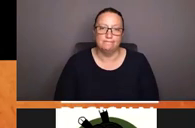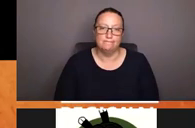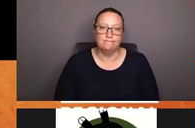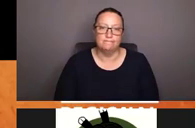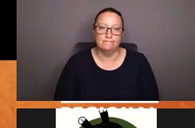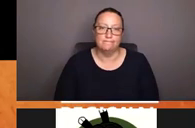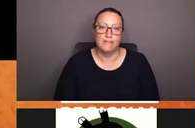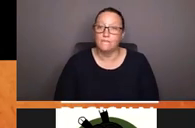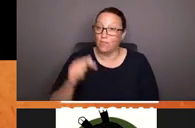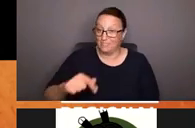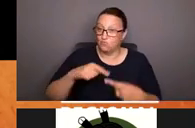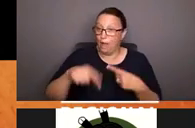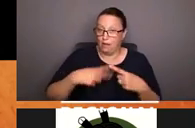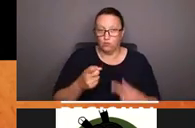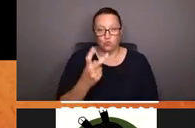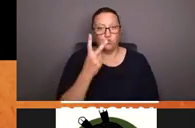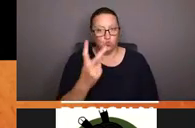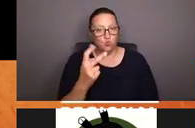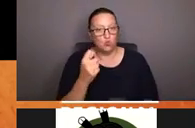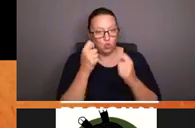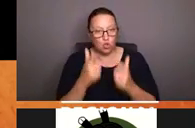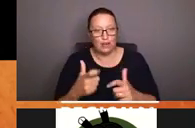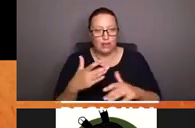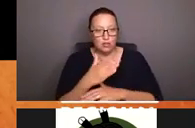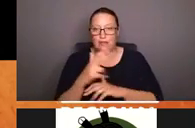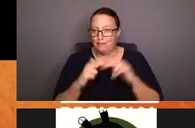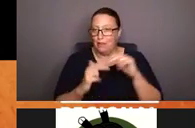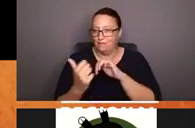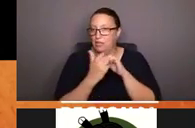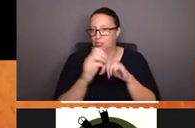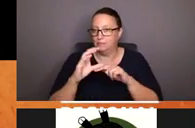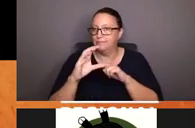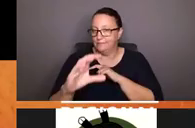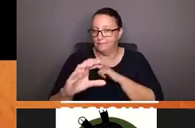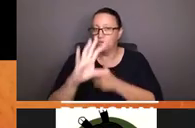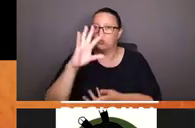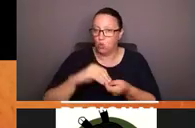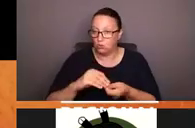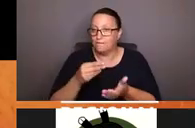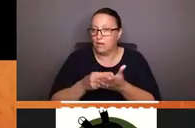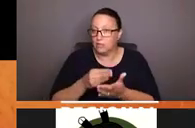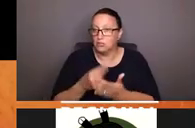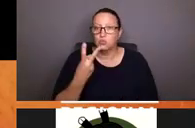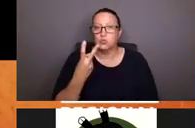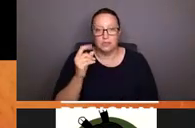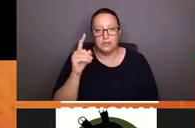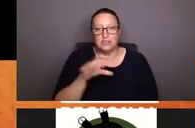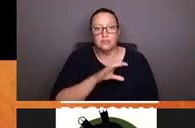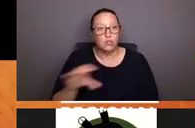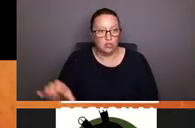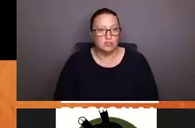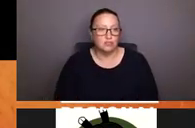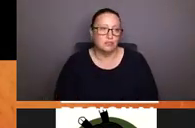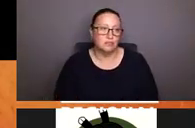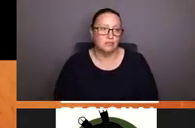In this round, 2 Early Career Development Fellowships will be awarded with a total funding pool of $20,000.